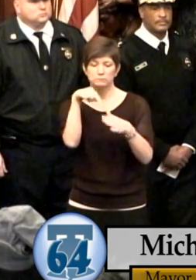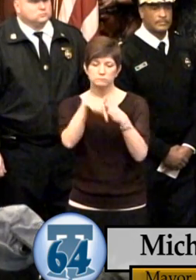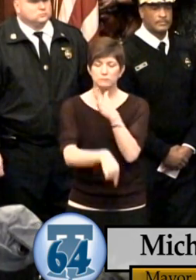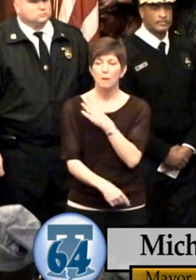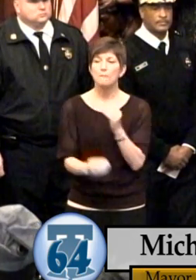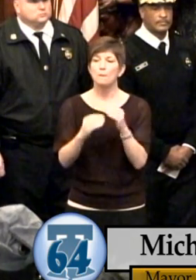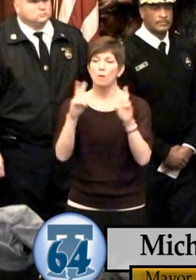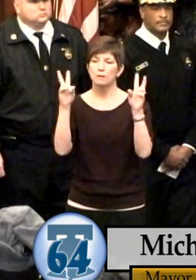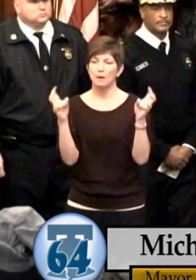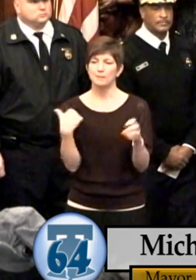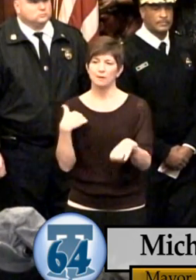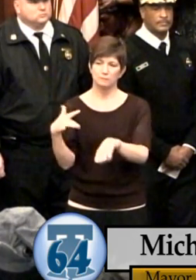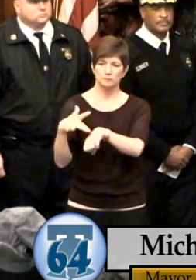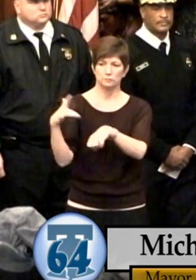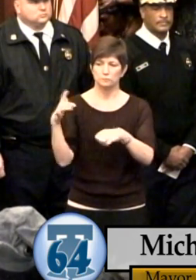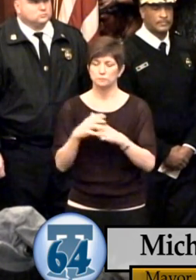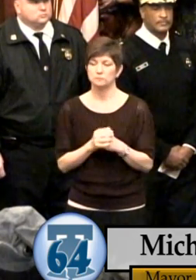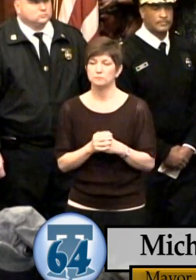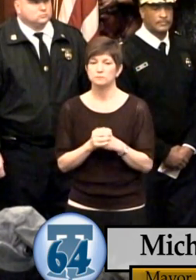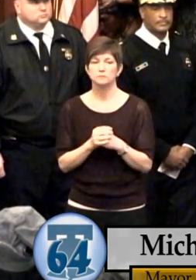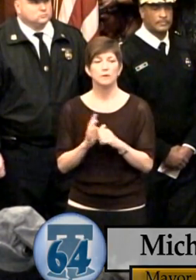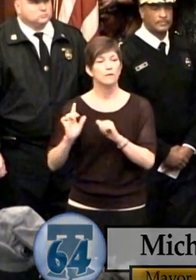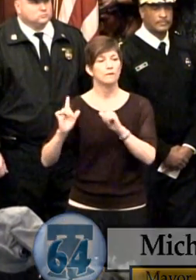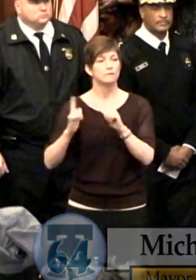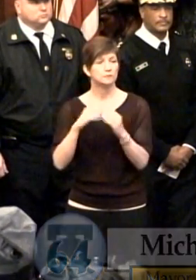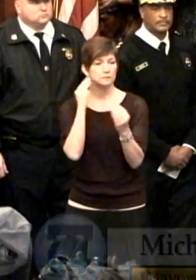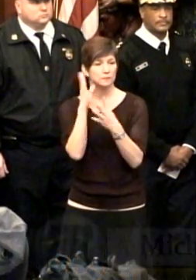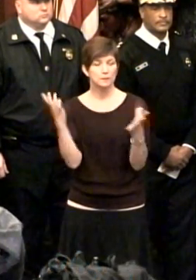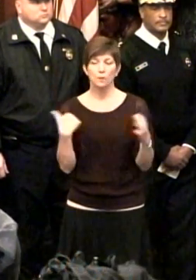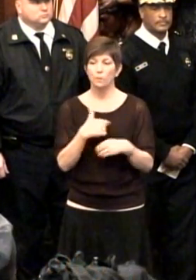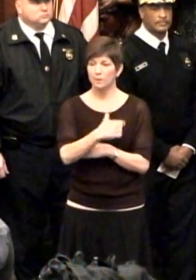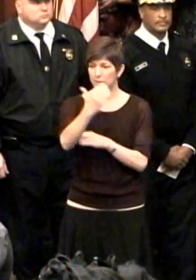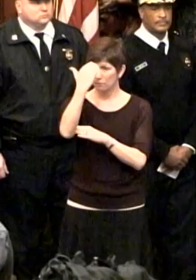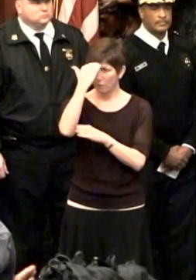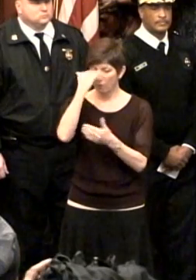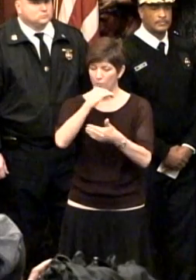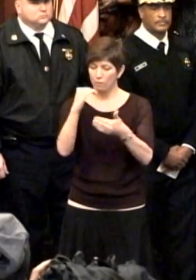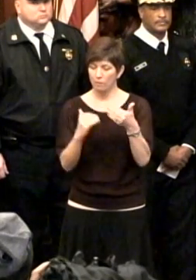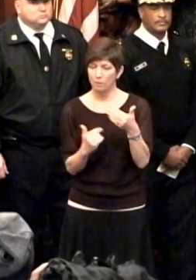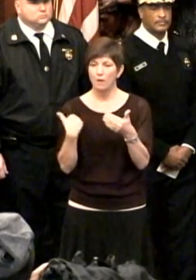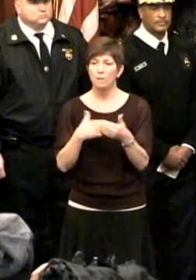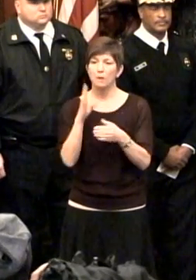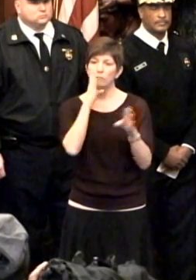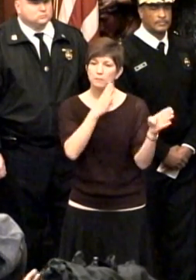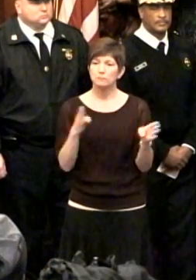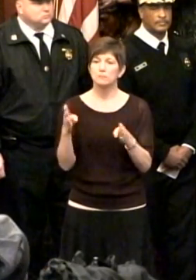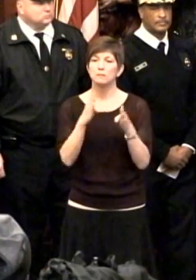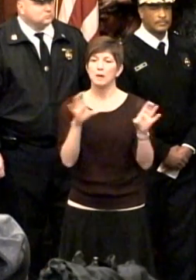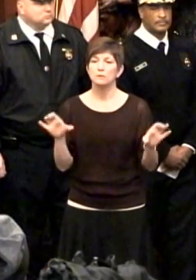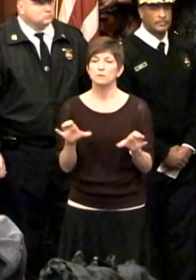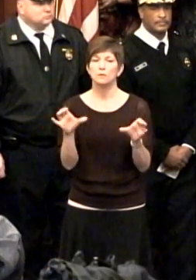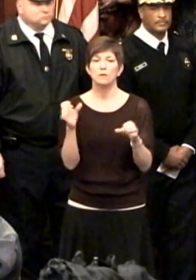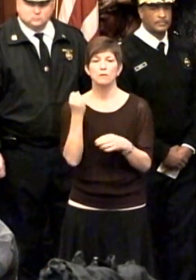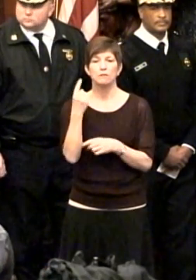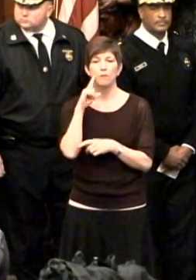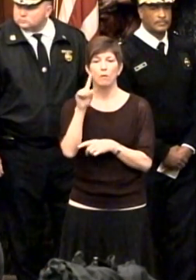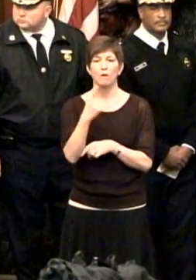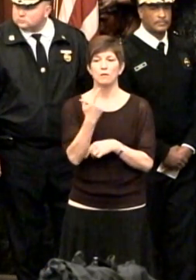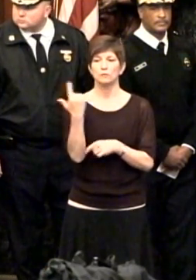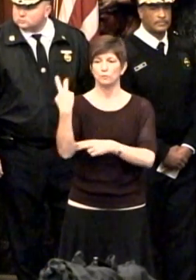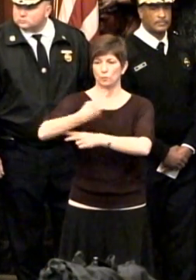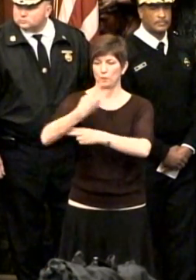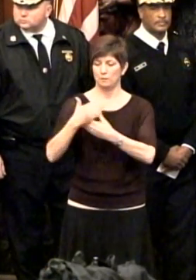topics that I touch on. Let me give you the information that we know and the things that we plan to do over the next 48